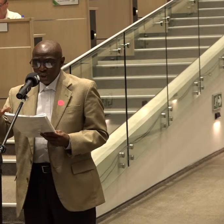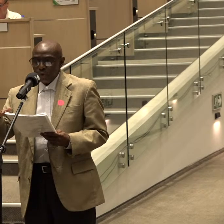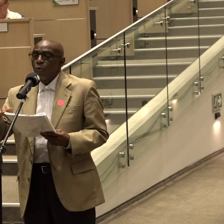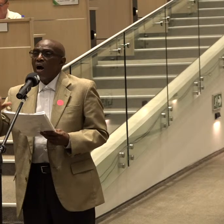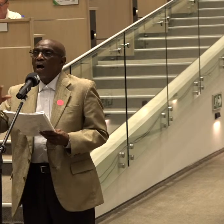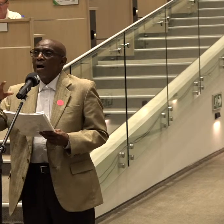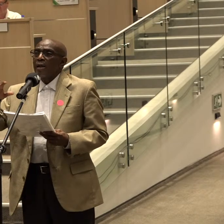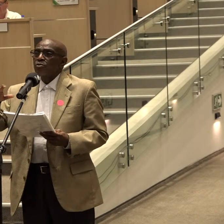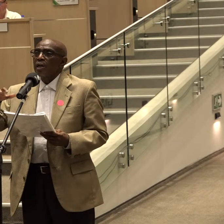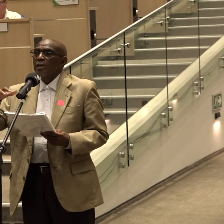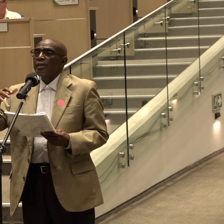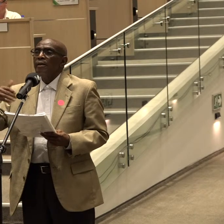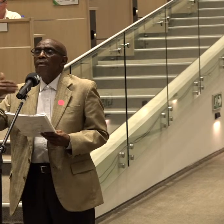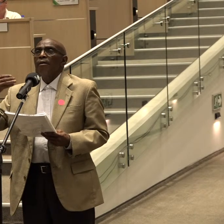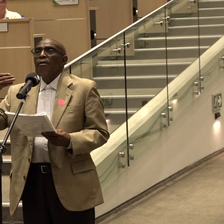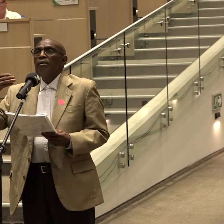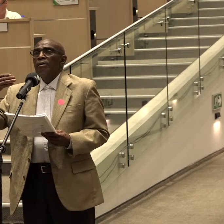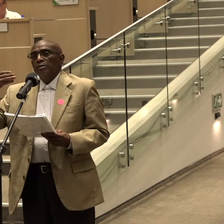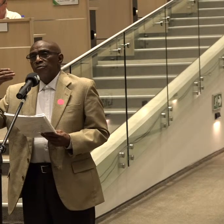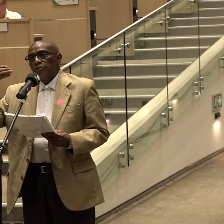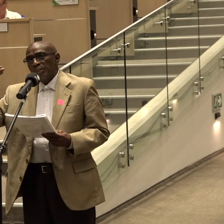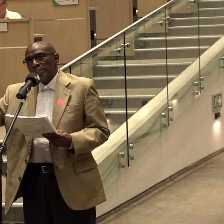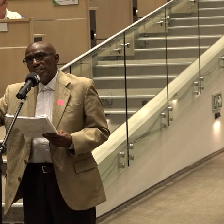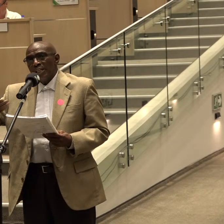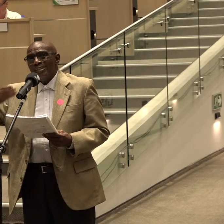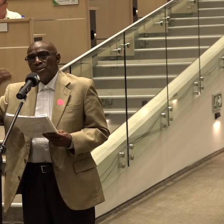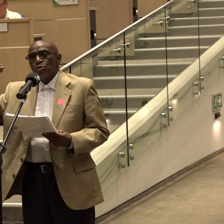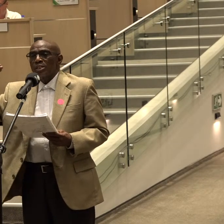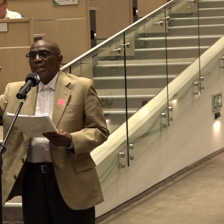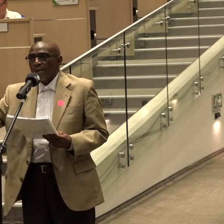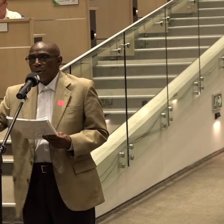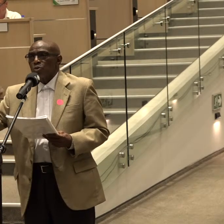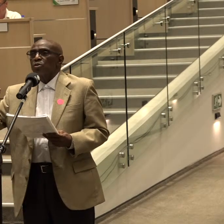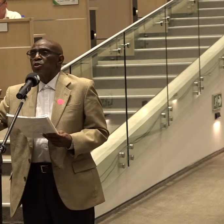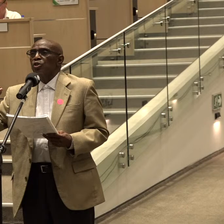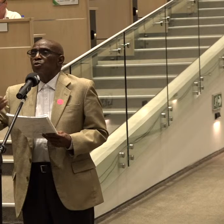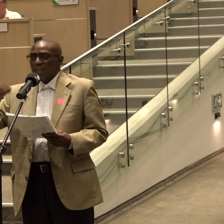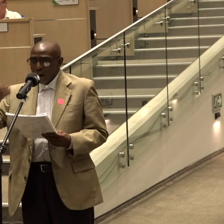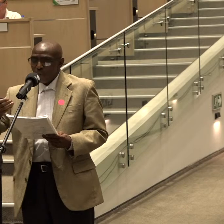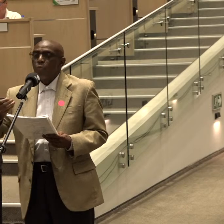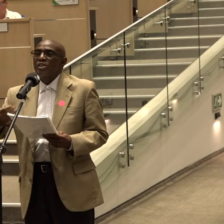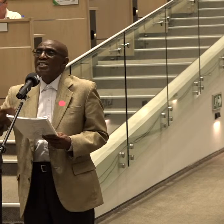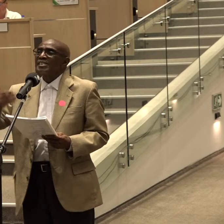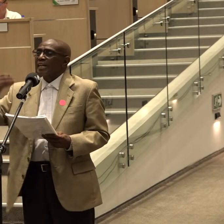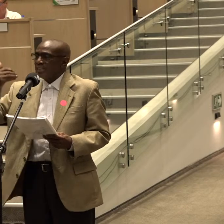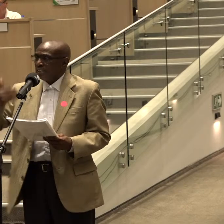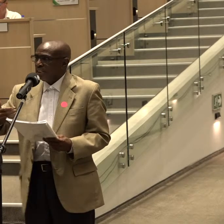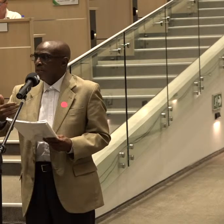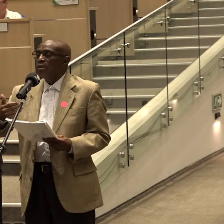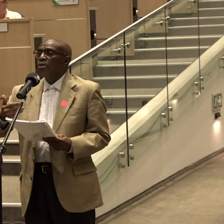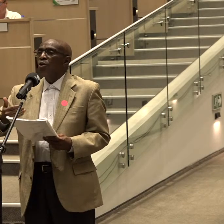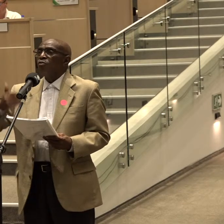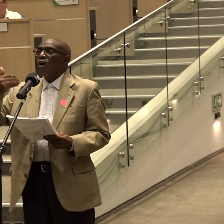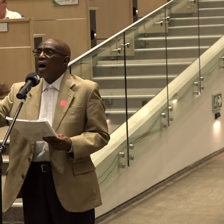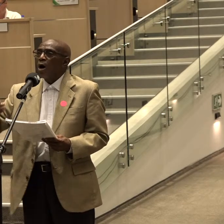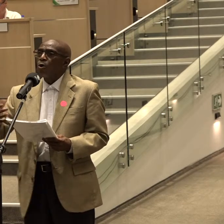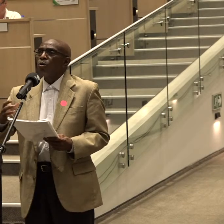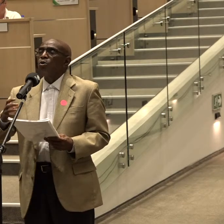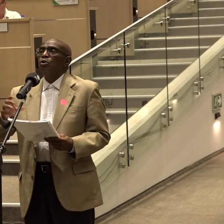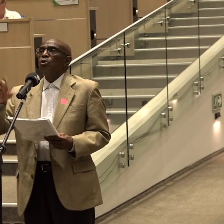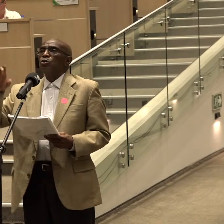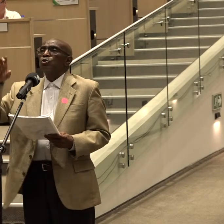companies who are equally fitting in those tables come with a strategy